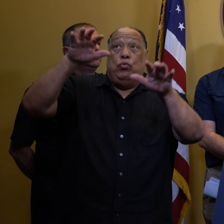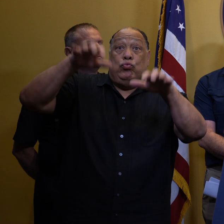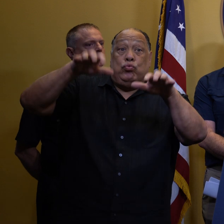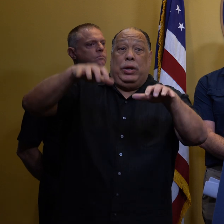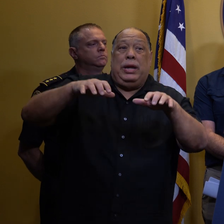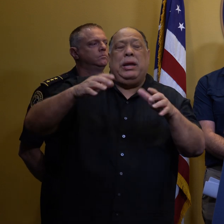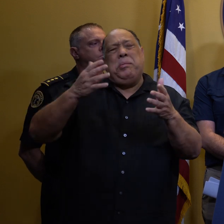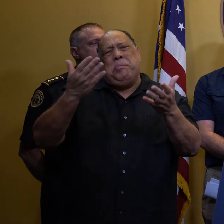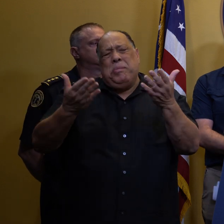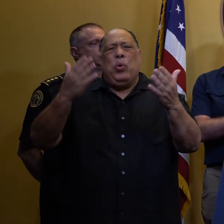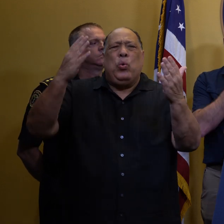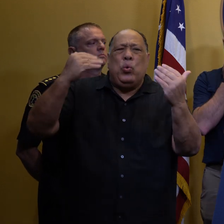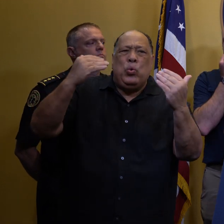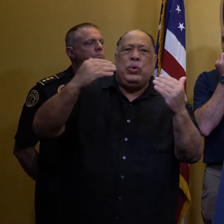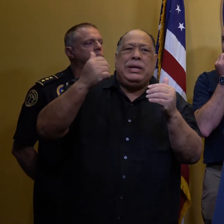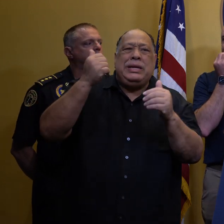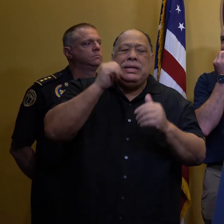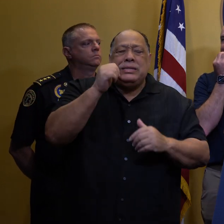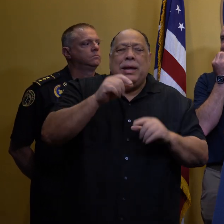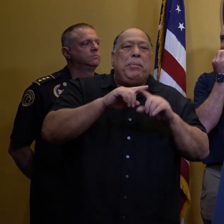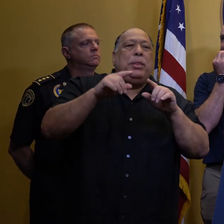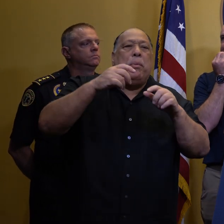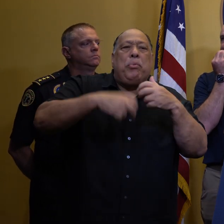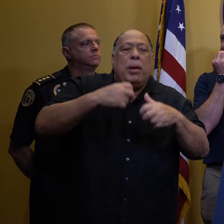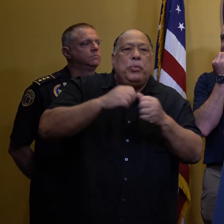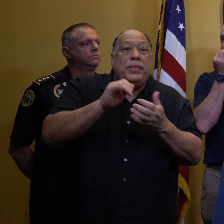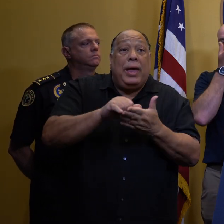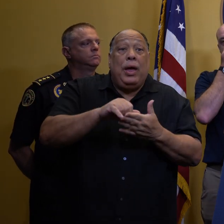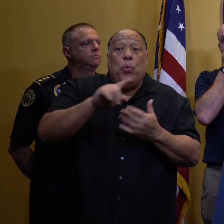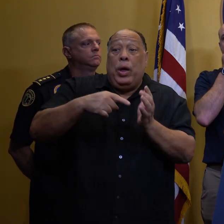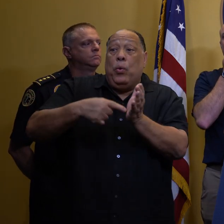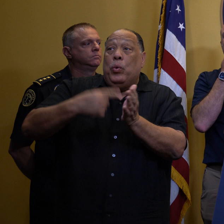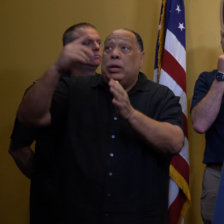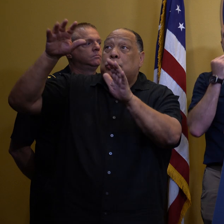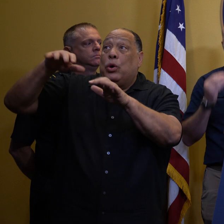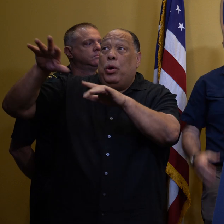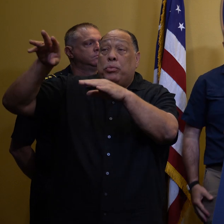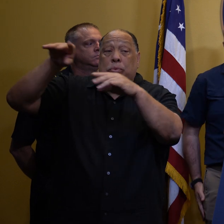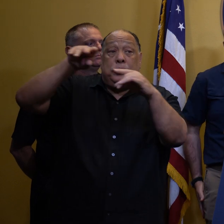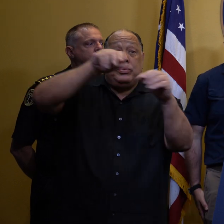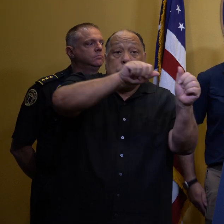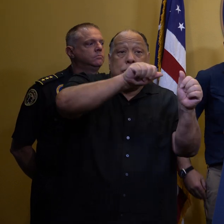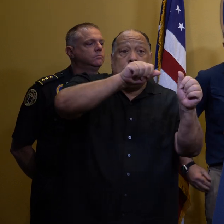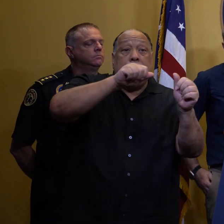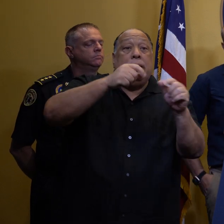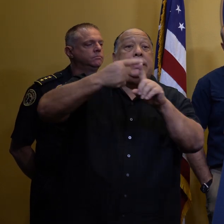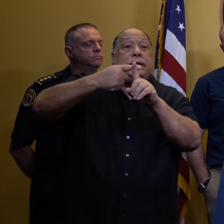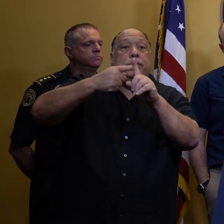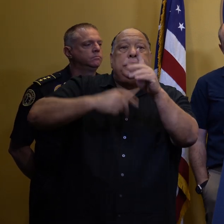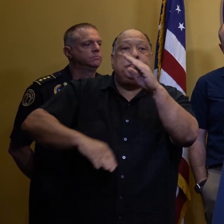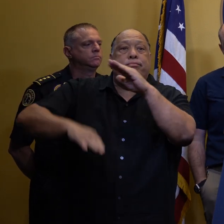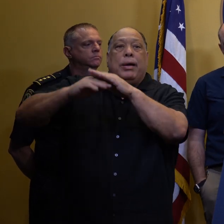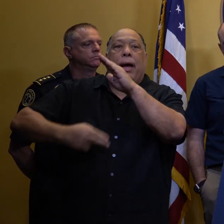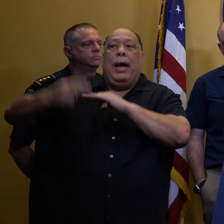for cooling each day, but the problem with that is that as soon as that one storm moves away, temperatures are going to spike right back up,